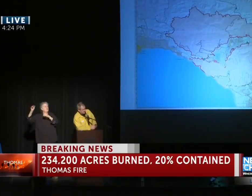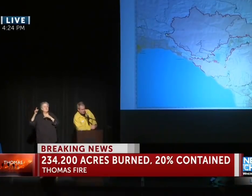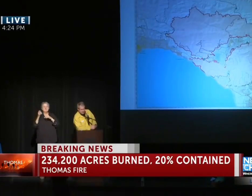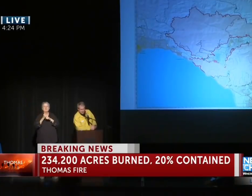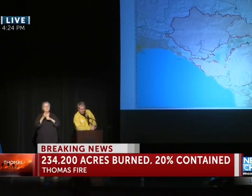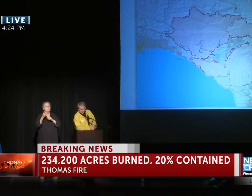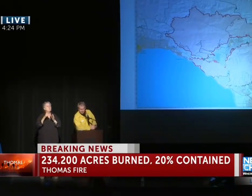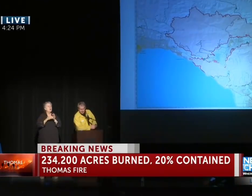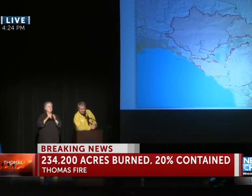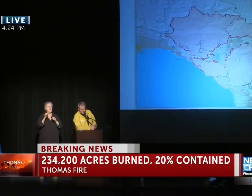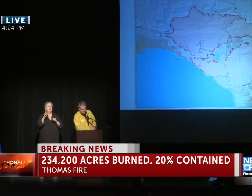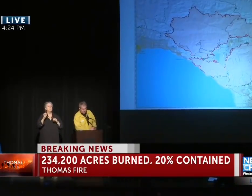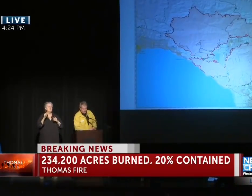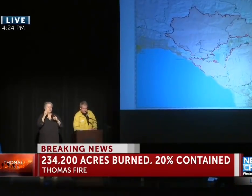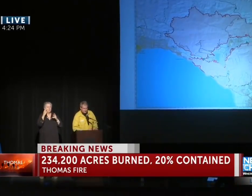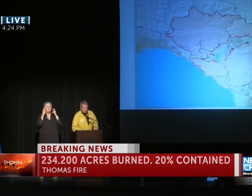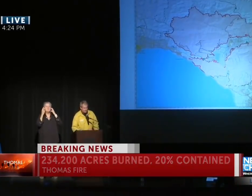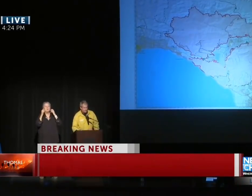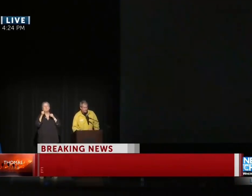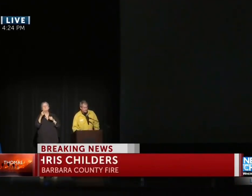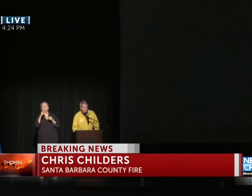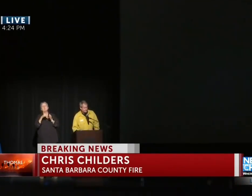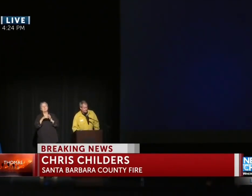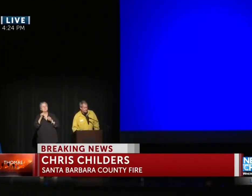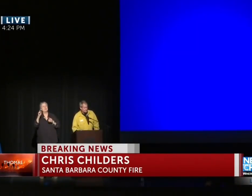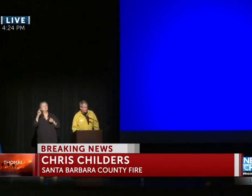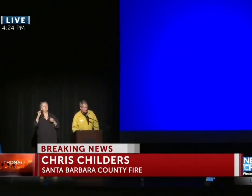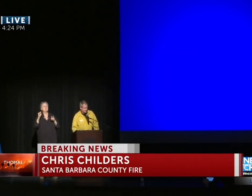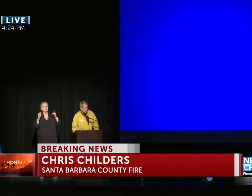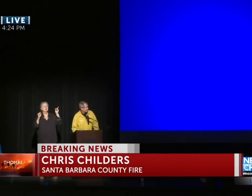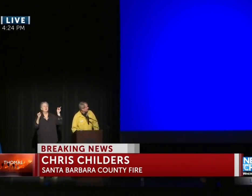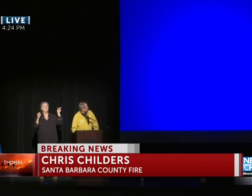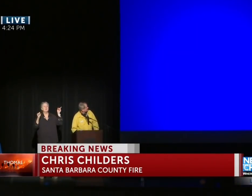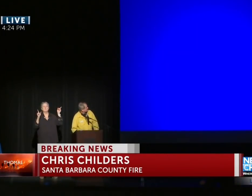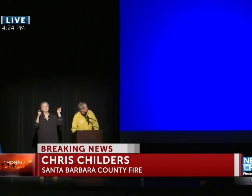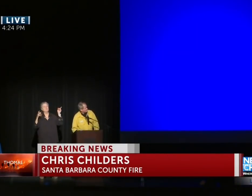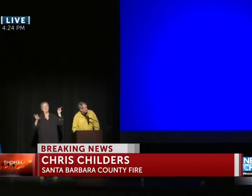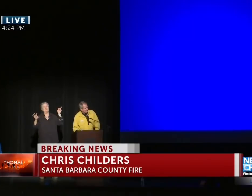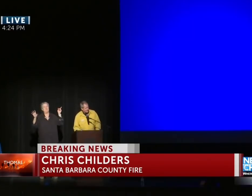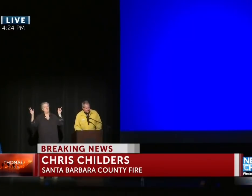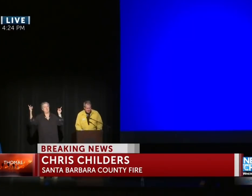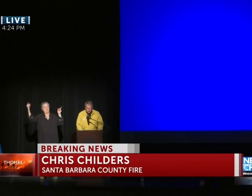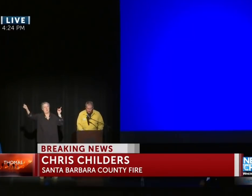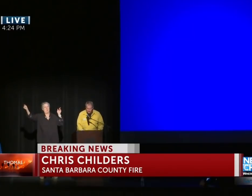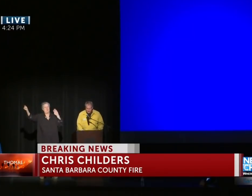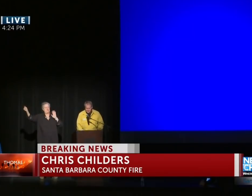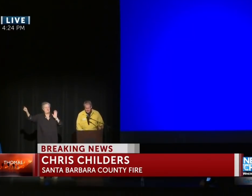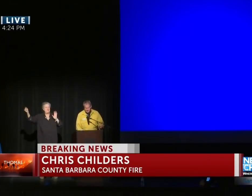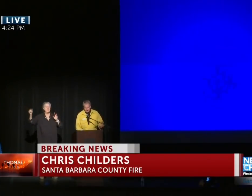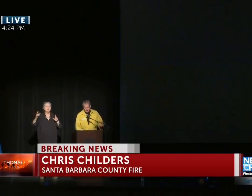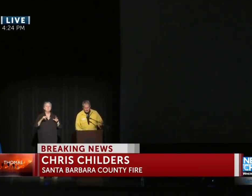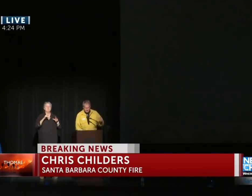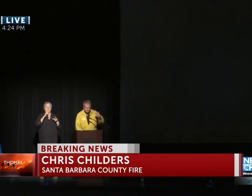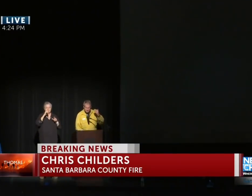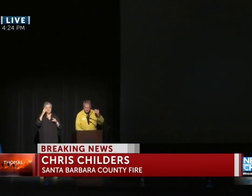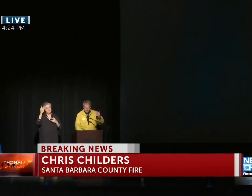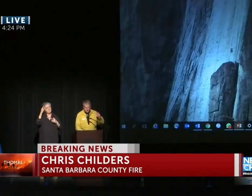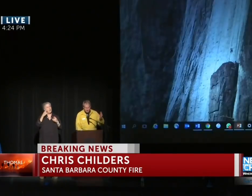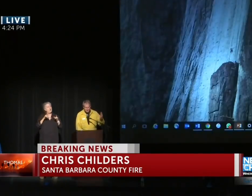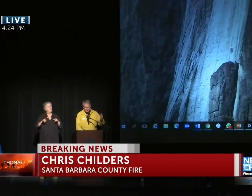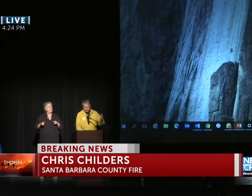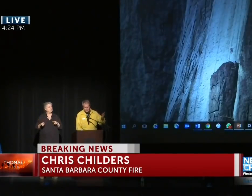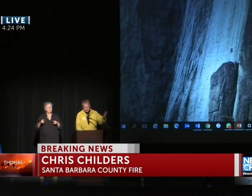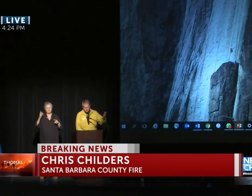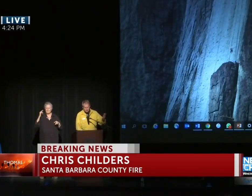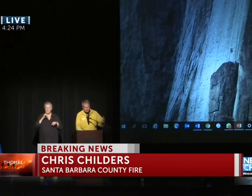thousand acres, but you see what that few thousand acres was. That was where we didn't want it. Now, why this is happening, and someone